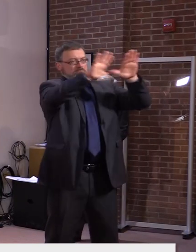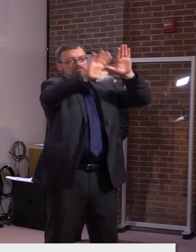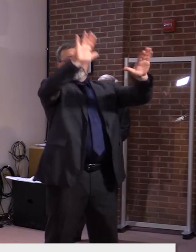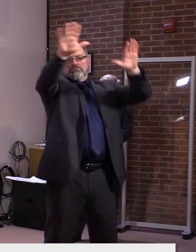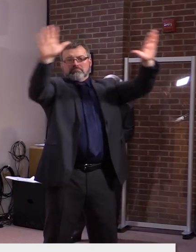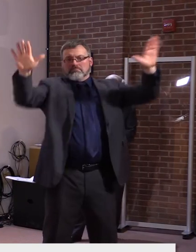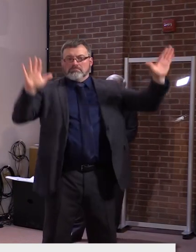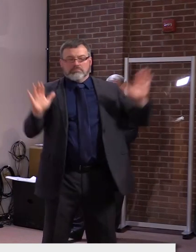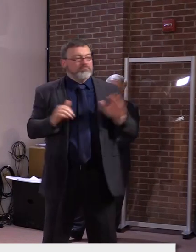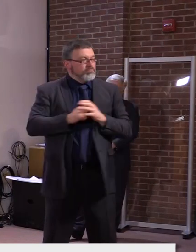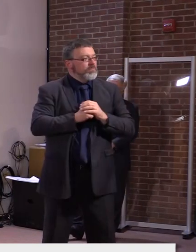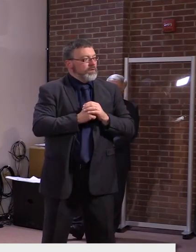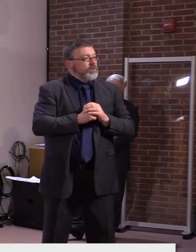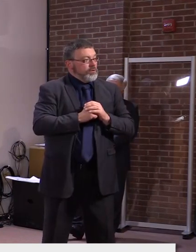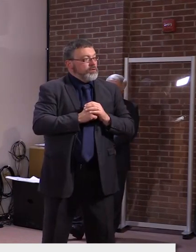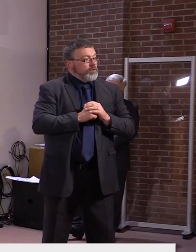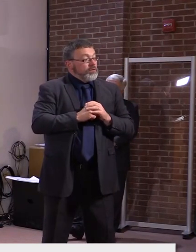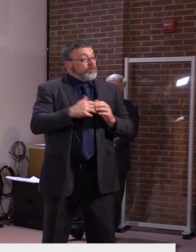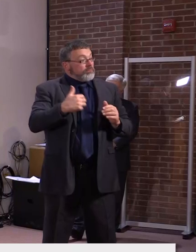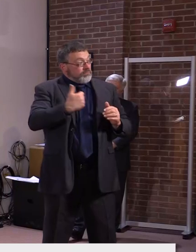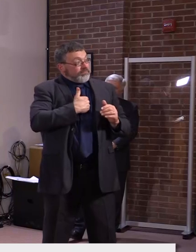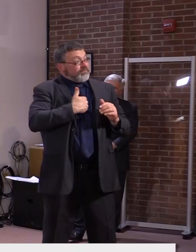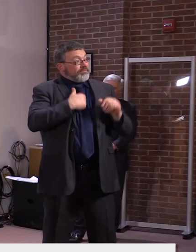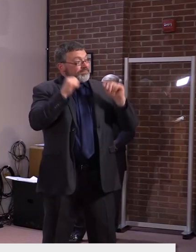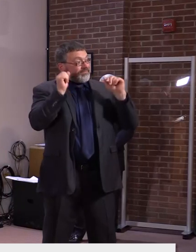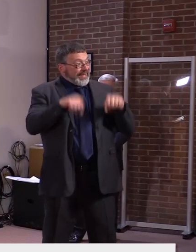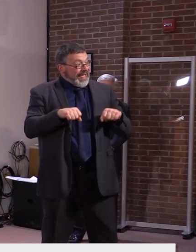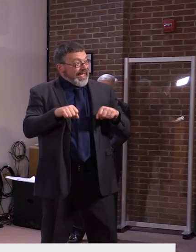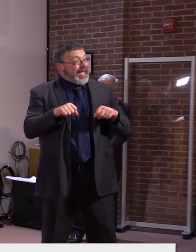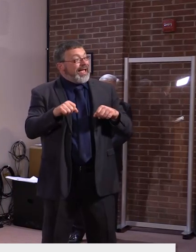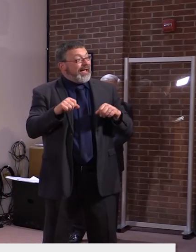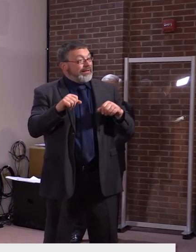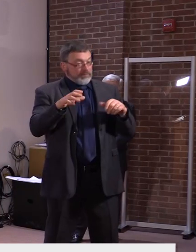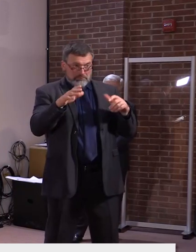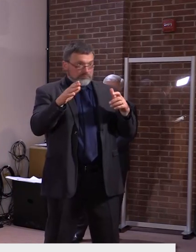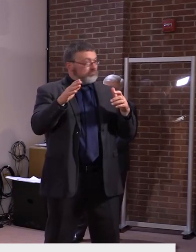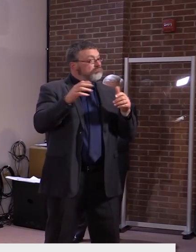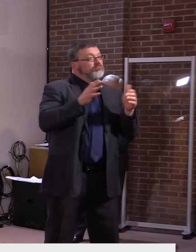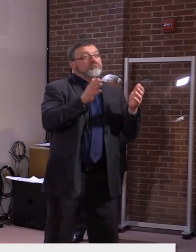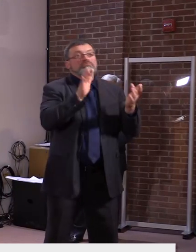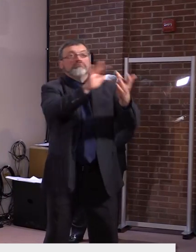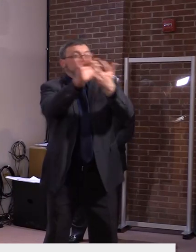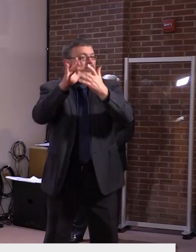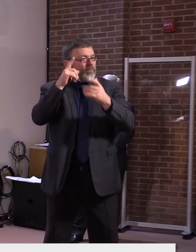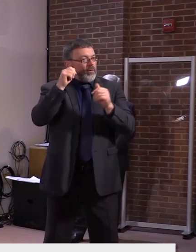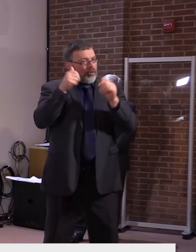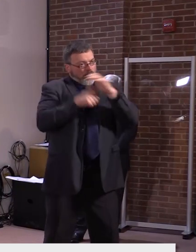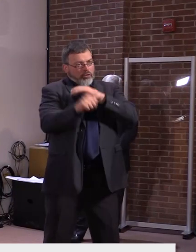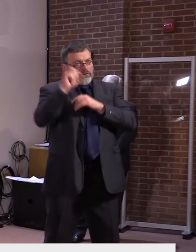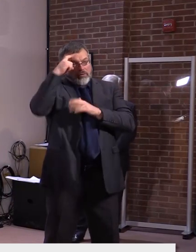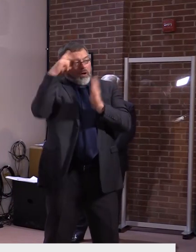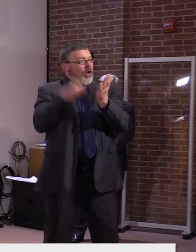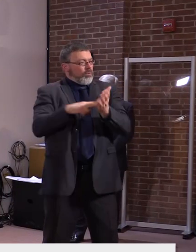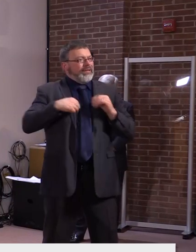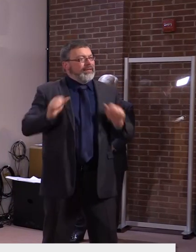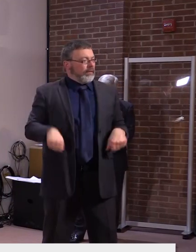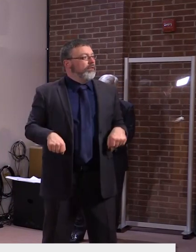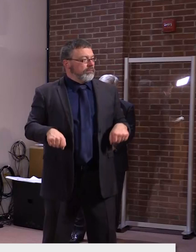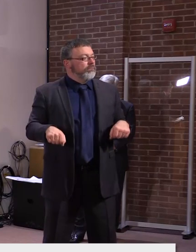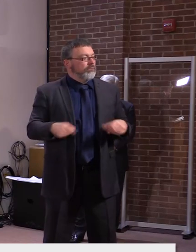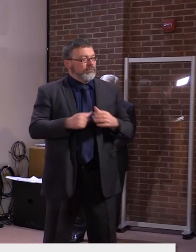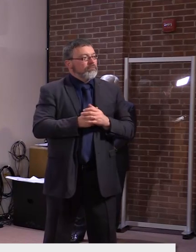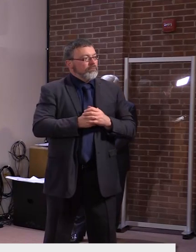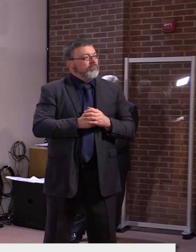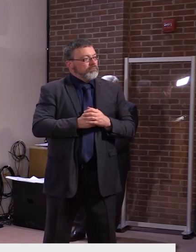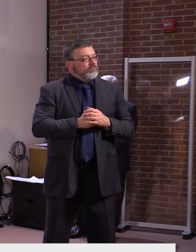have the ability to deploy services under a state-level contract for those districts who need that support. But this is a fairly small group